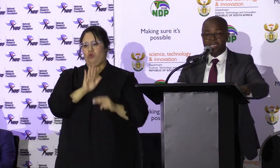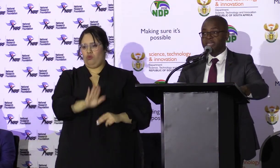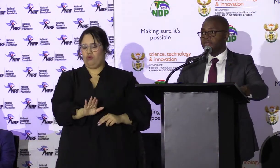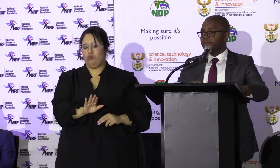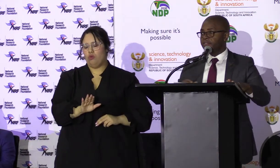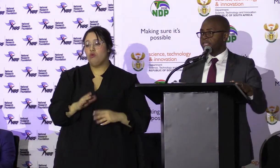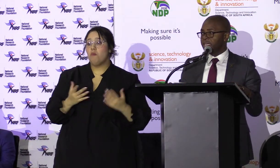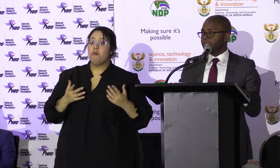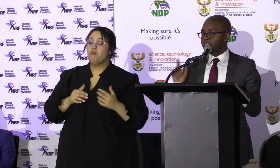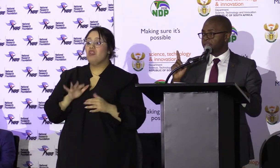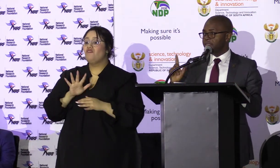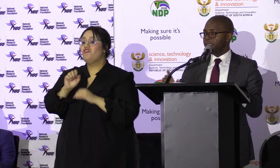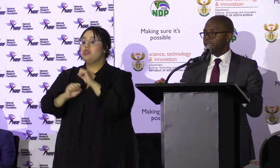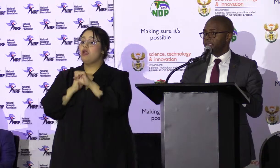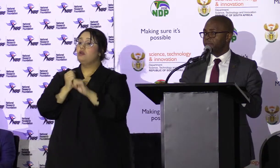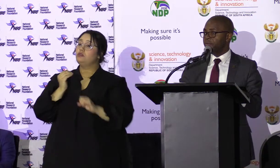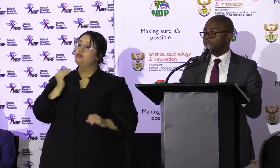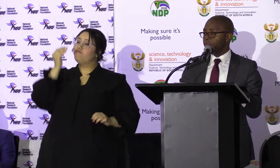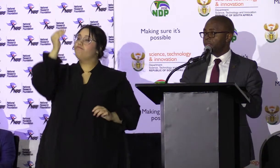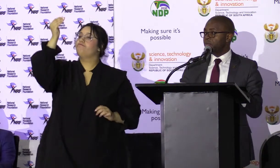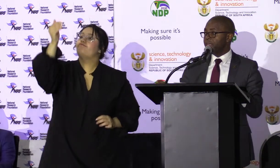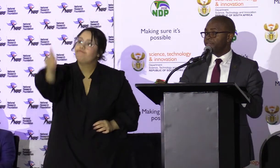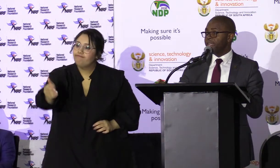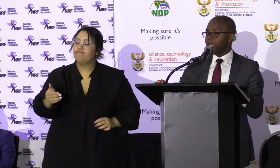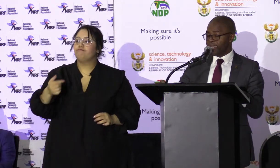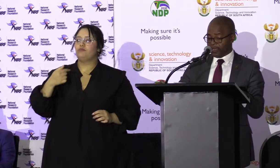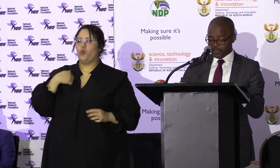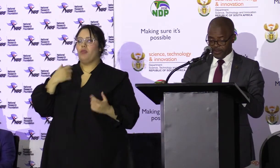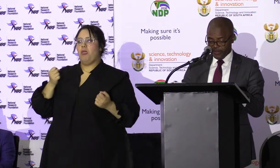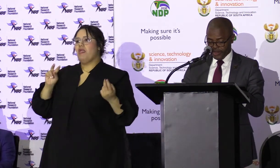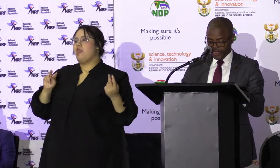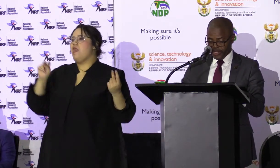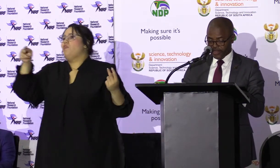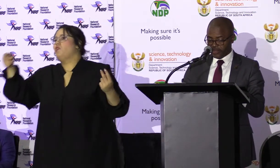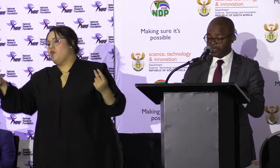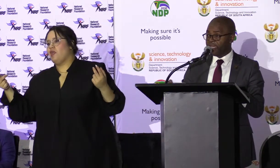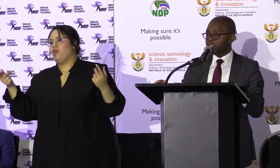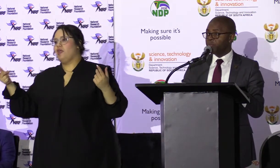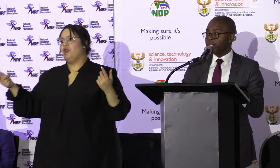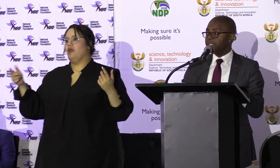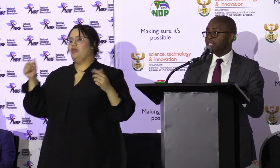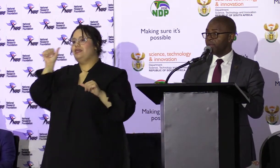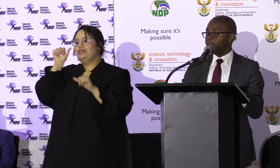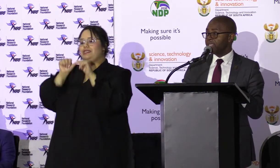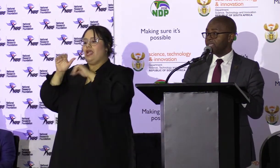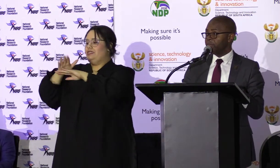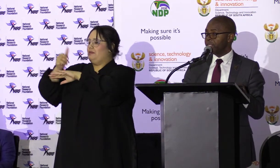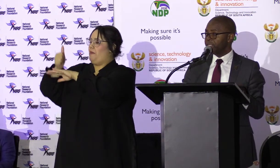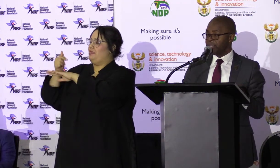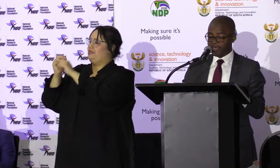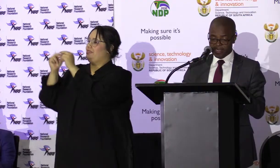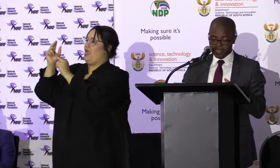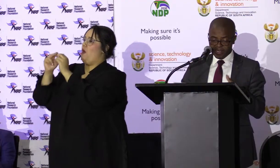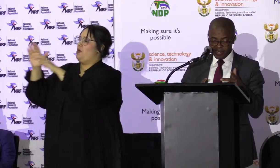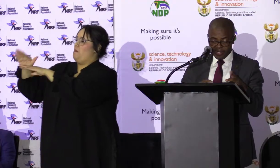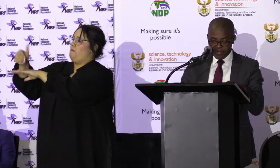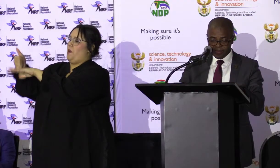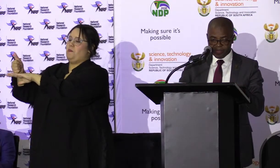maybe in 50 years, we could have another science-based town